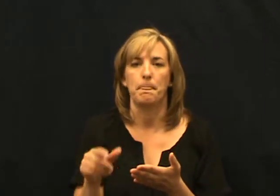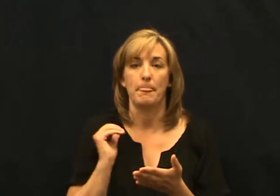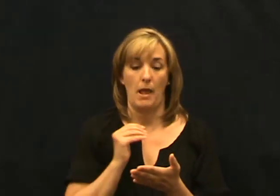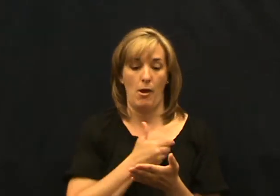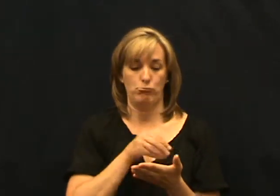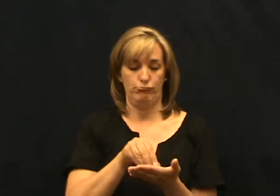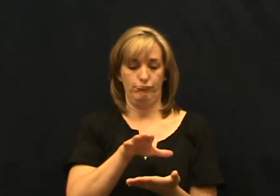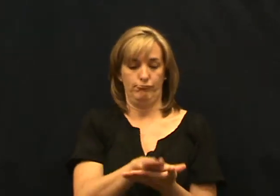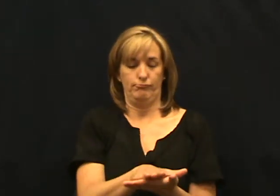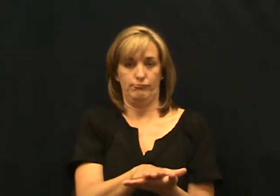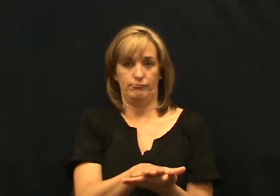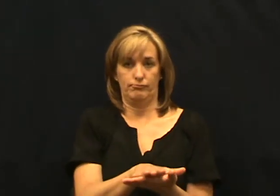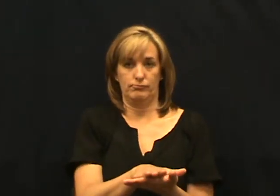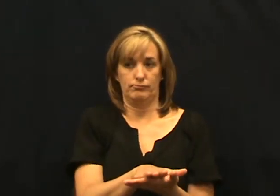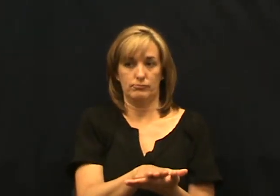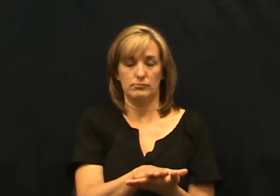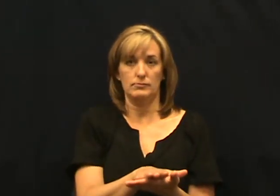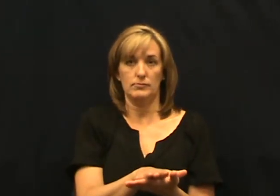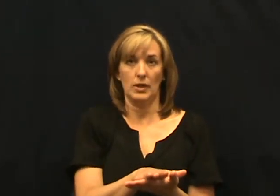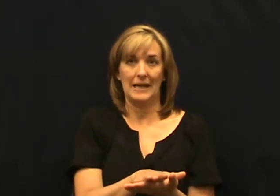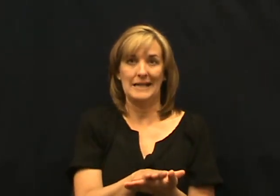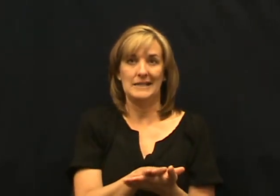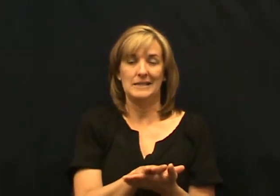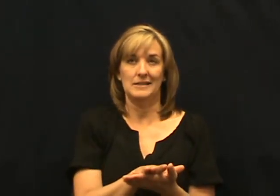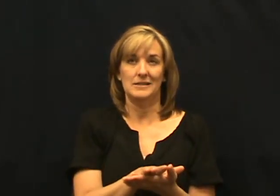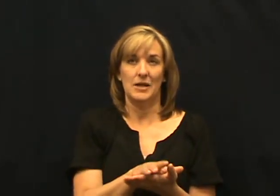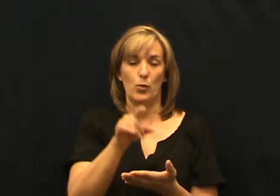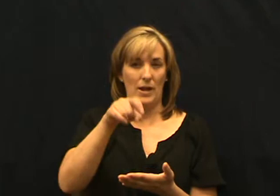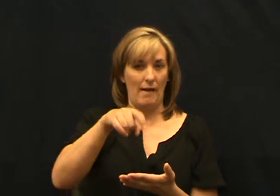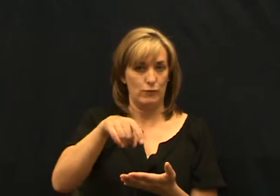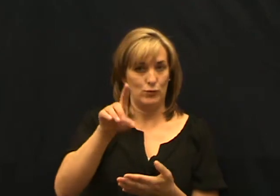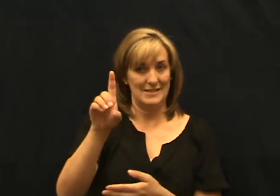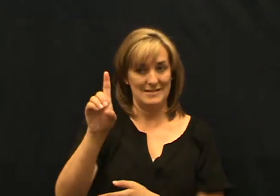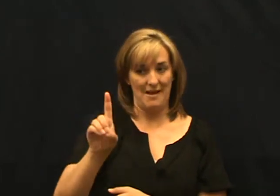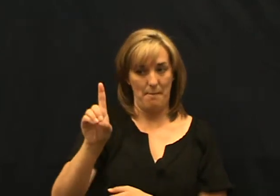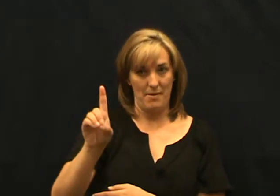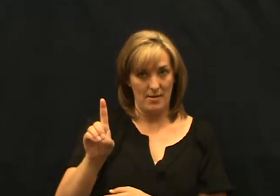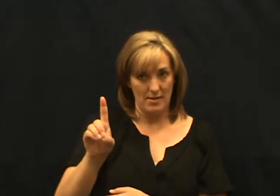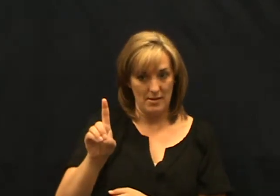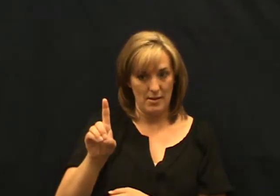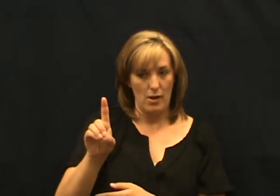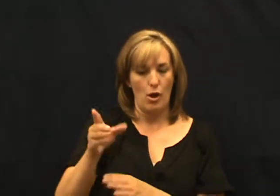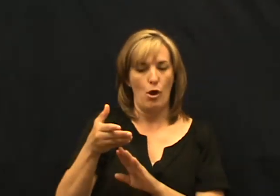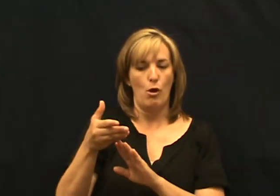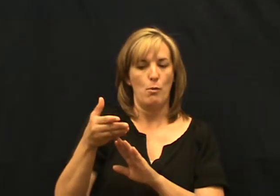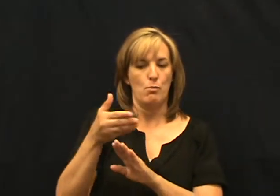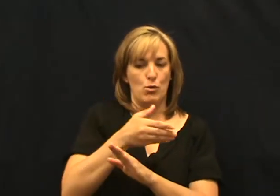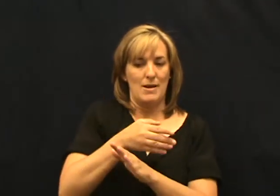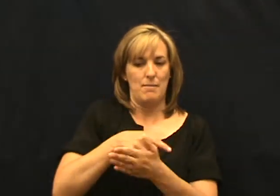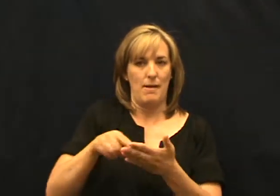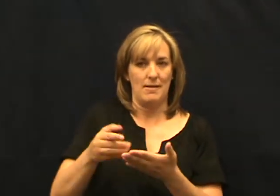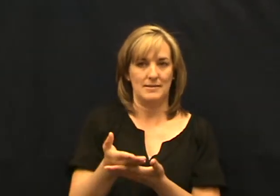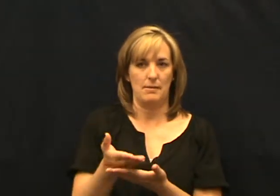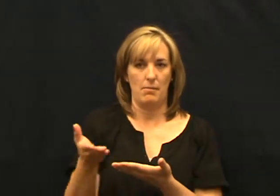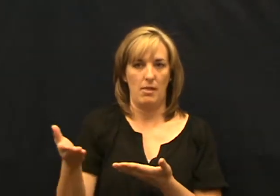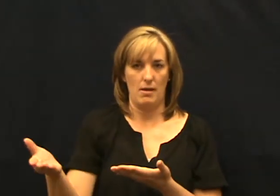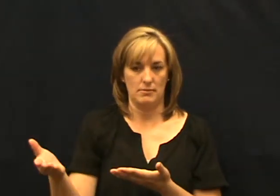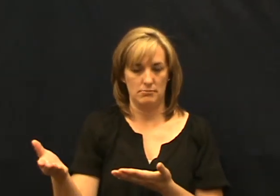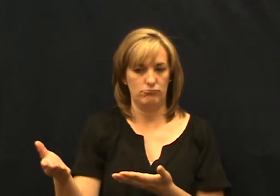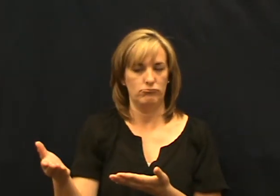that transaction would be to debit prepaid supplies, or to debit supplies. We don't even need to call them prepaid